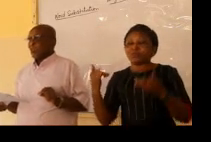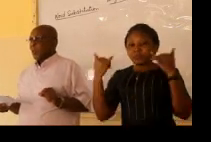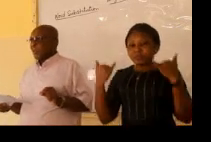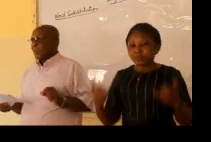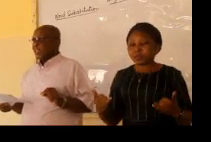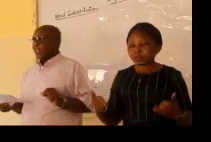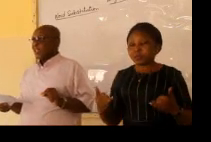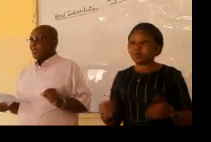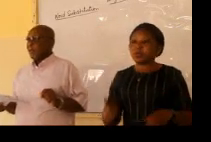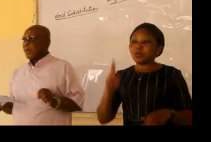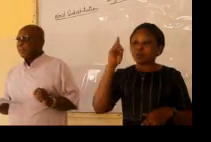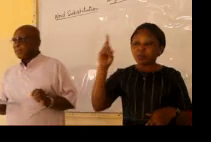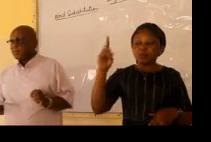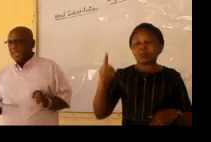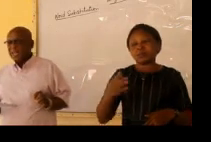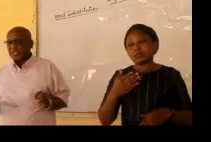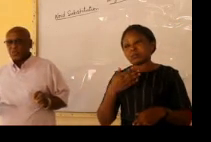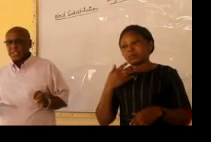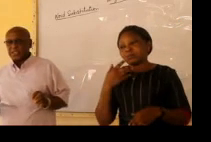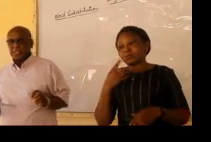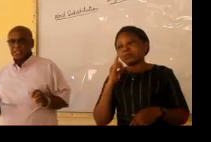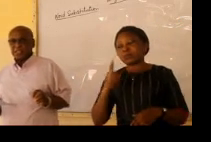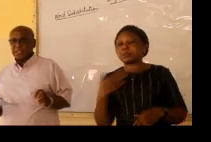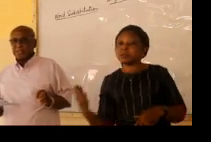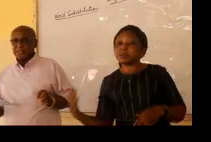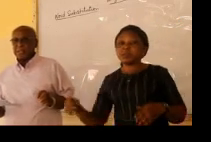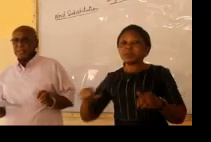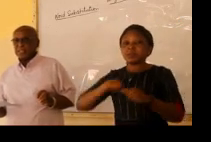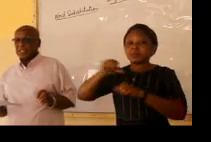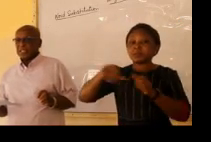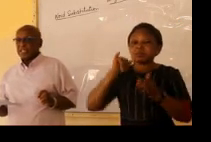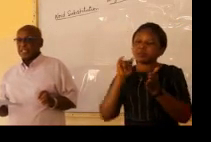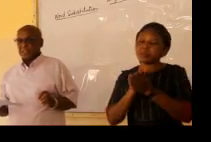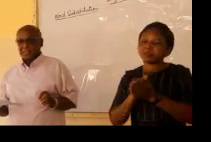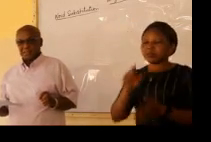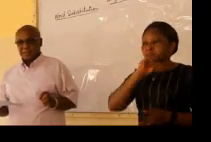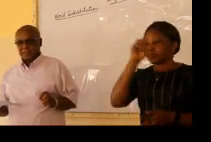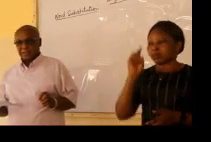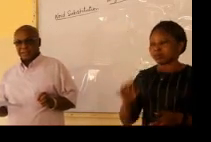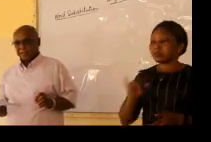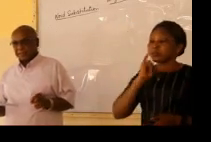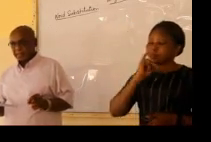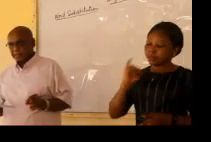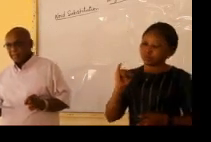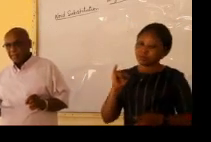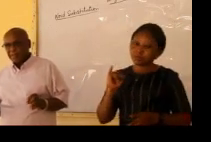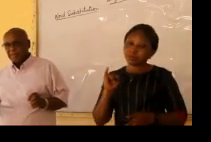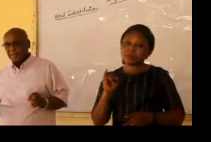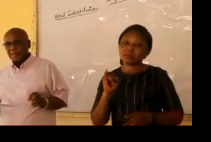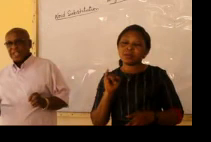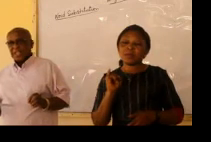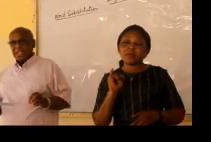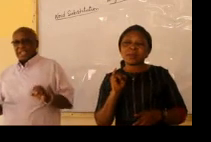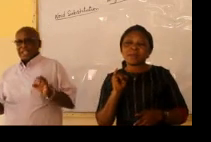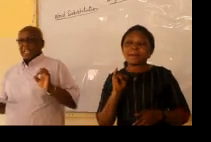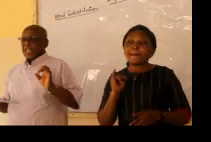Now, one thing about that question is